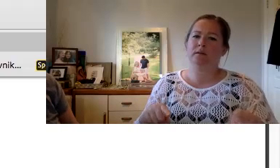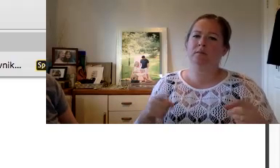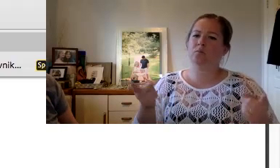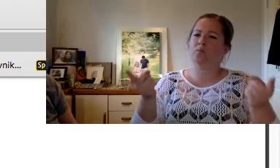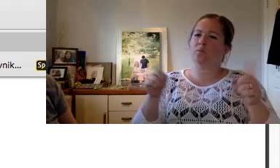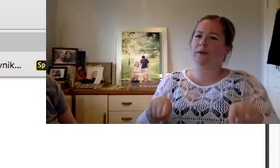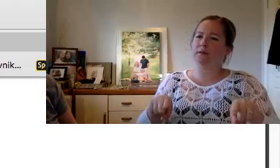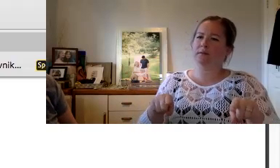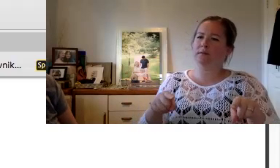When.